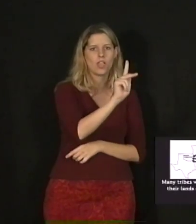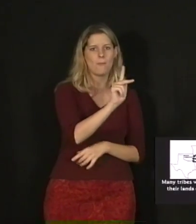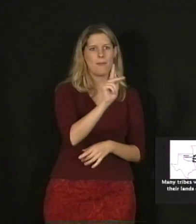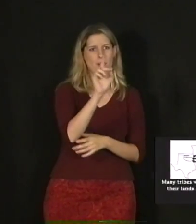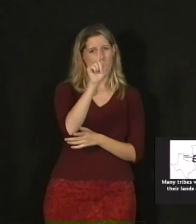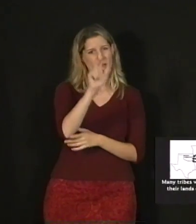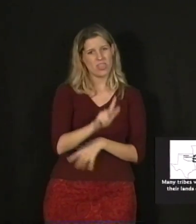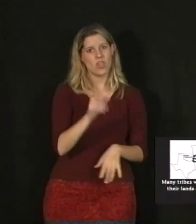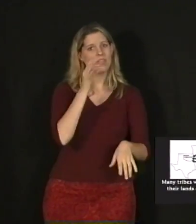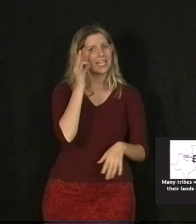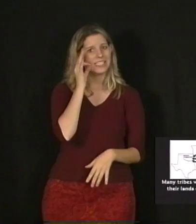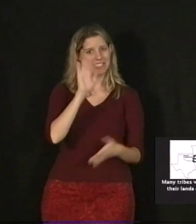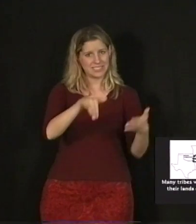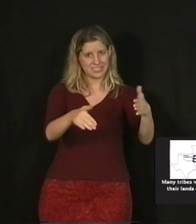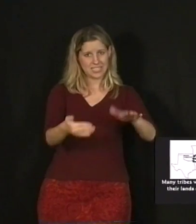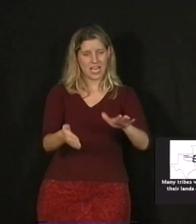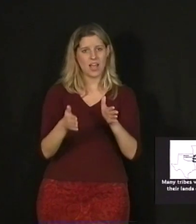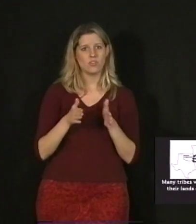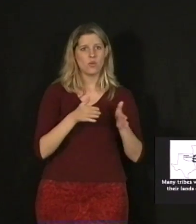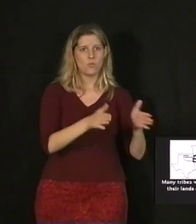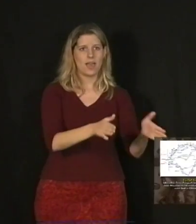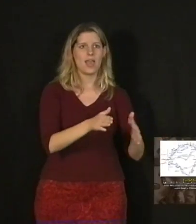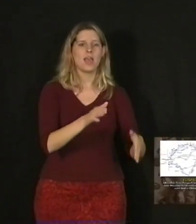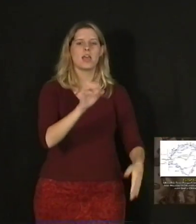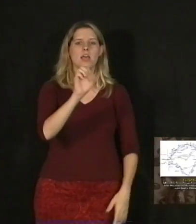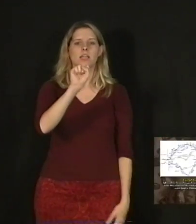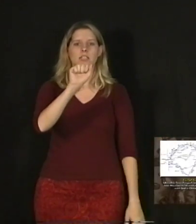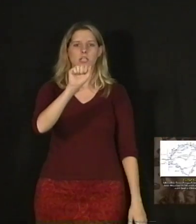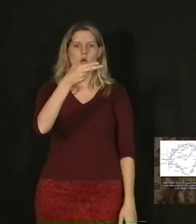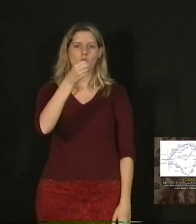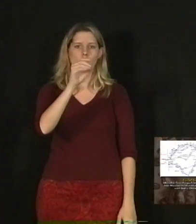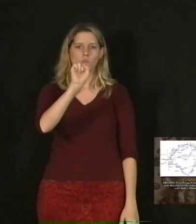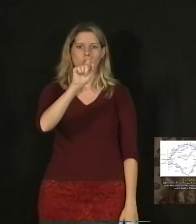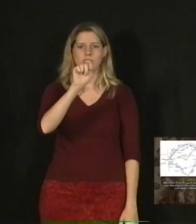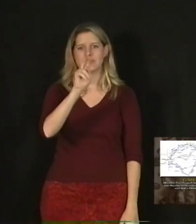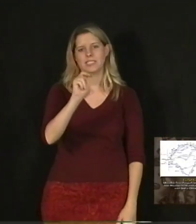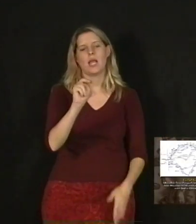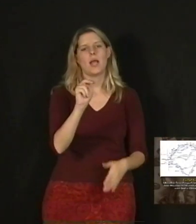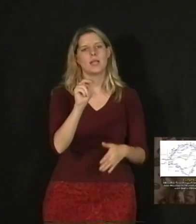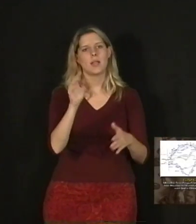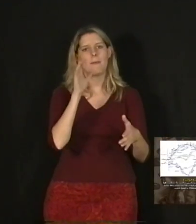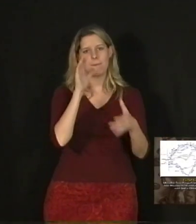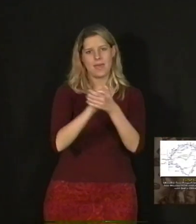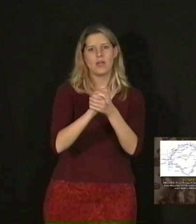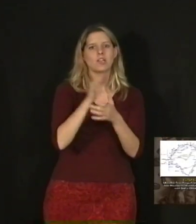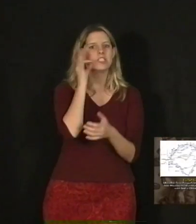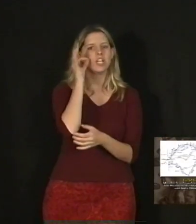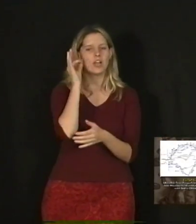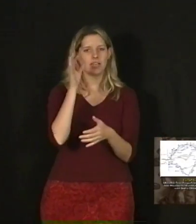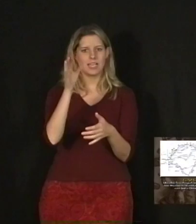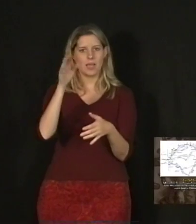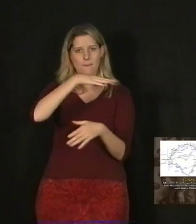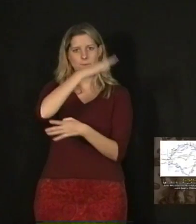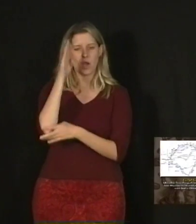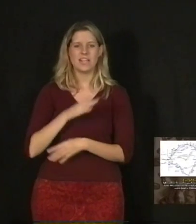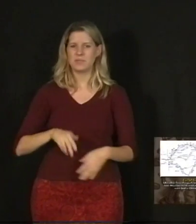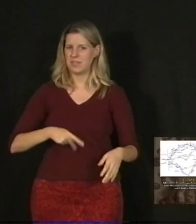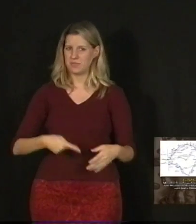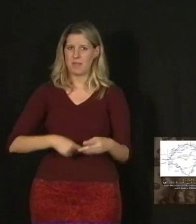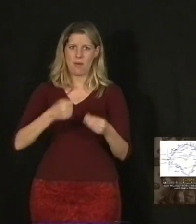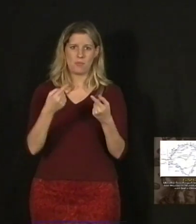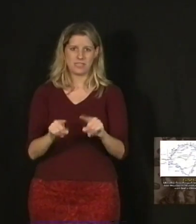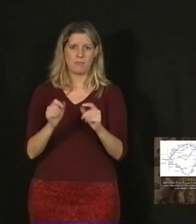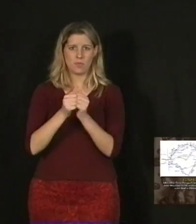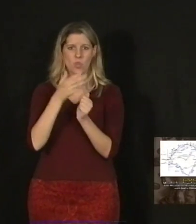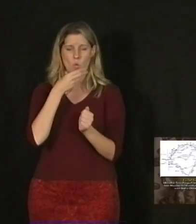of them died along the way. Sam Houston married a Cherokee bride. He was really upset about what's going on with the white people picking on these Indians for